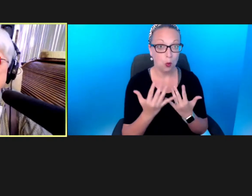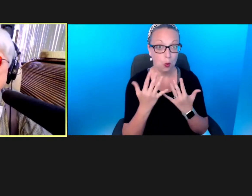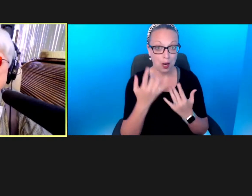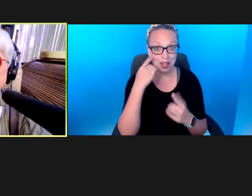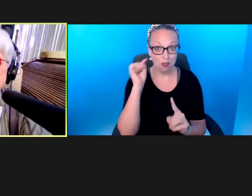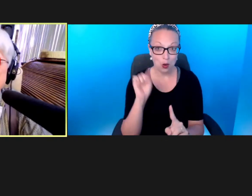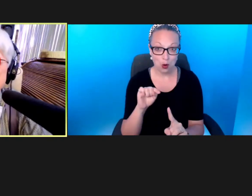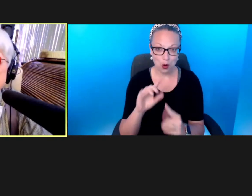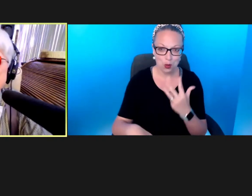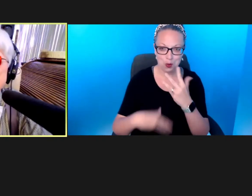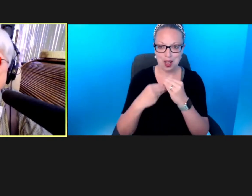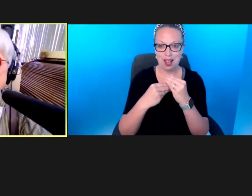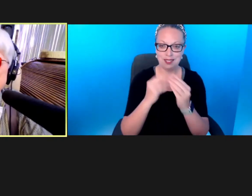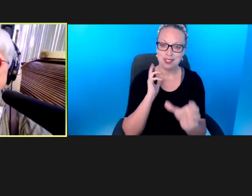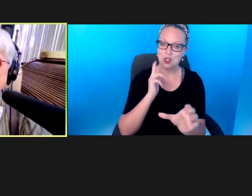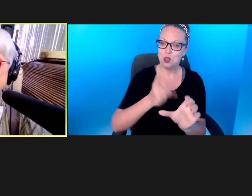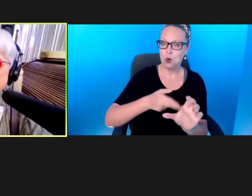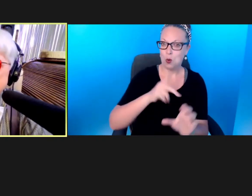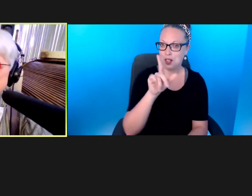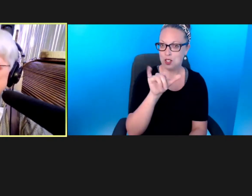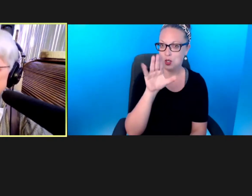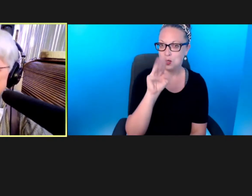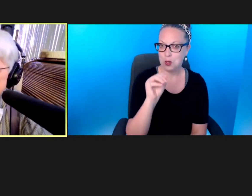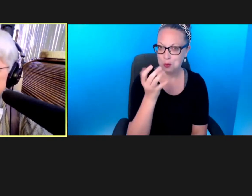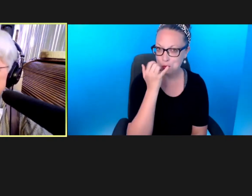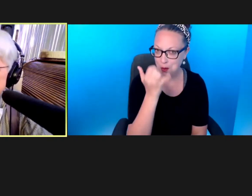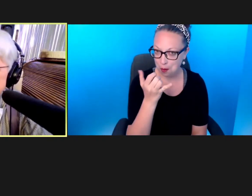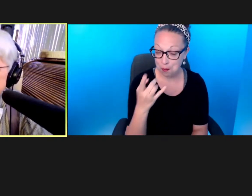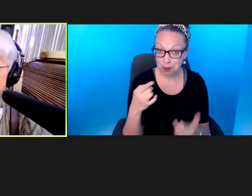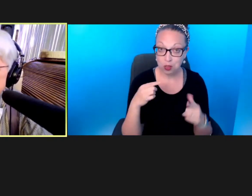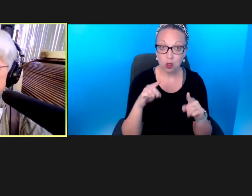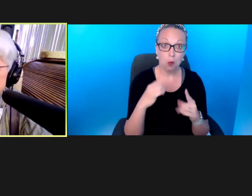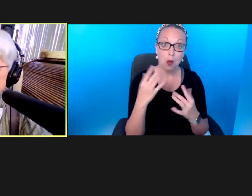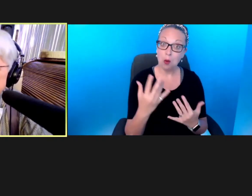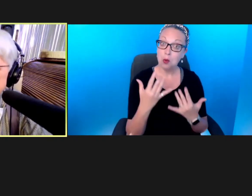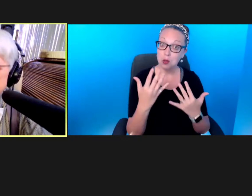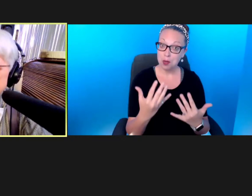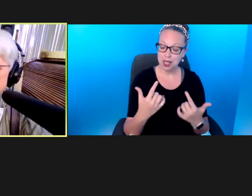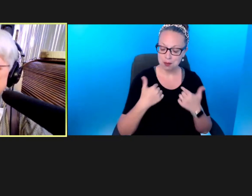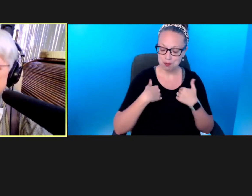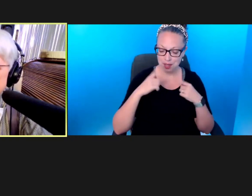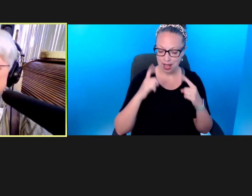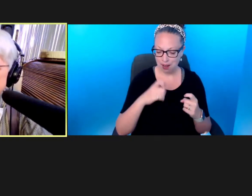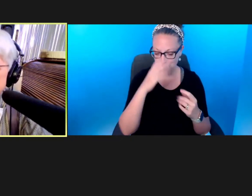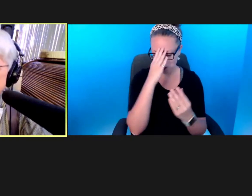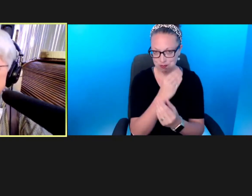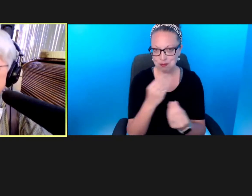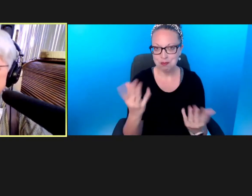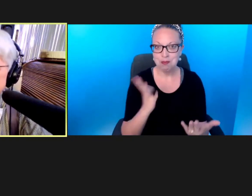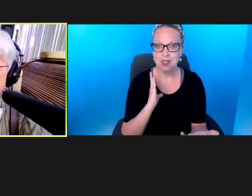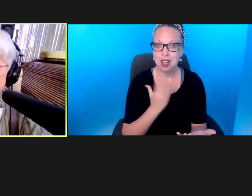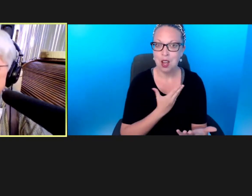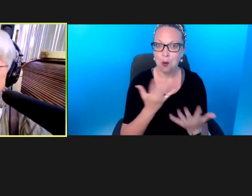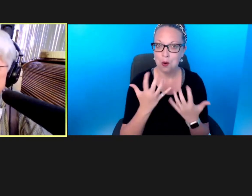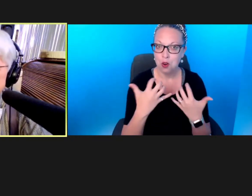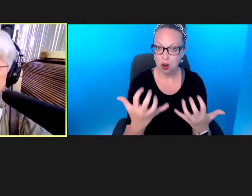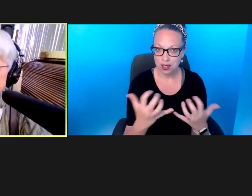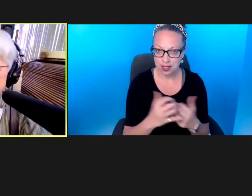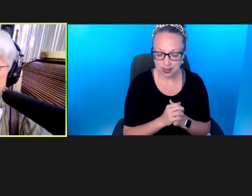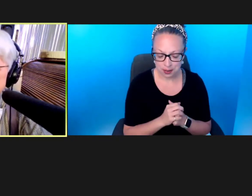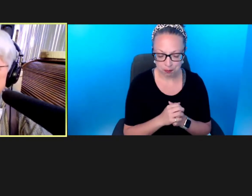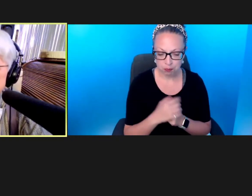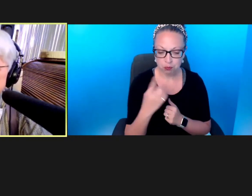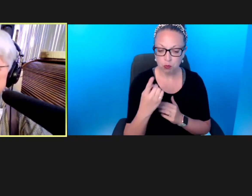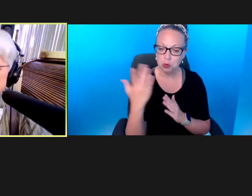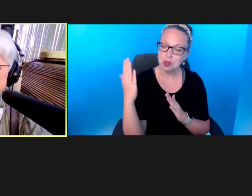zoom in here. So while we're waiting, I have to share with our audience one of the most